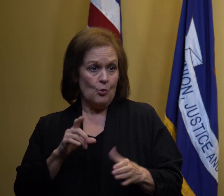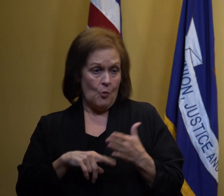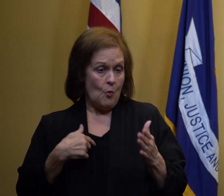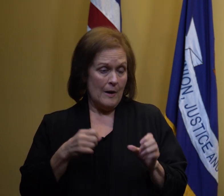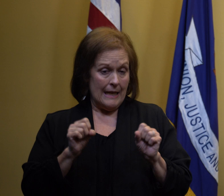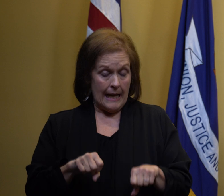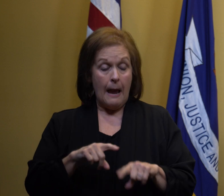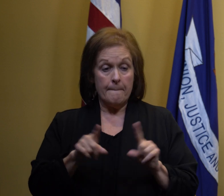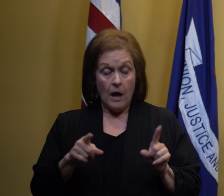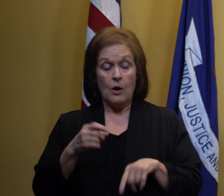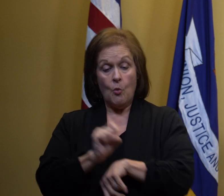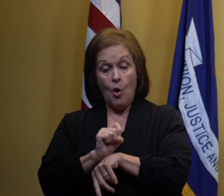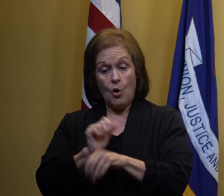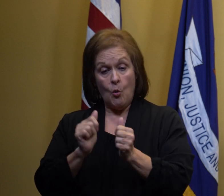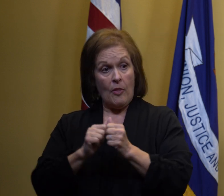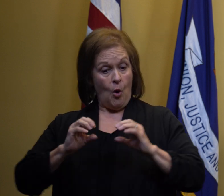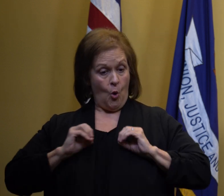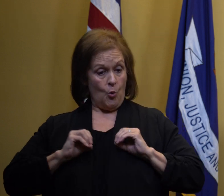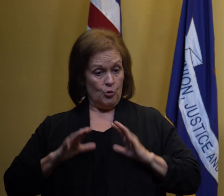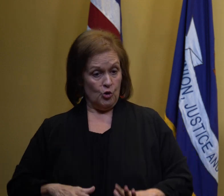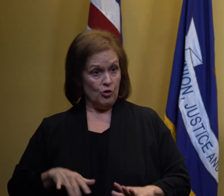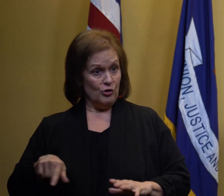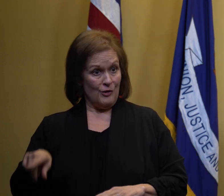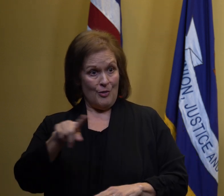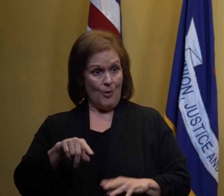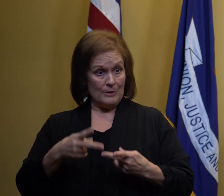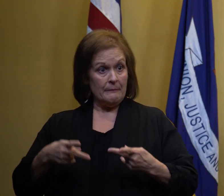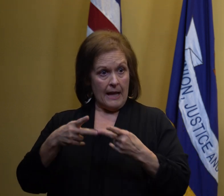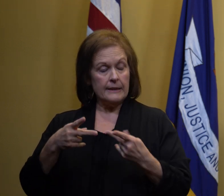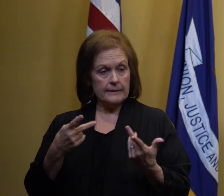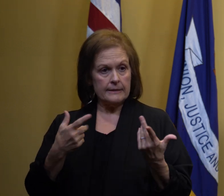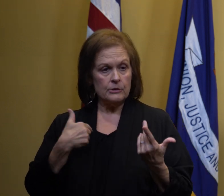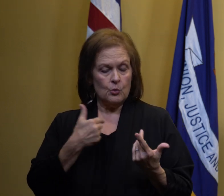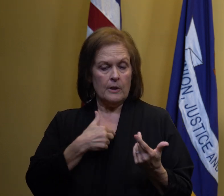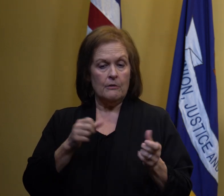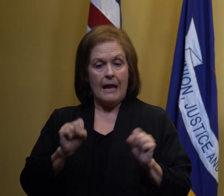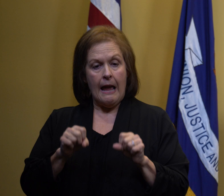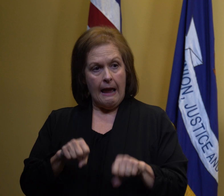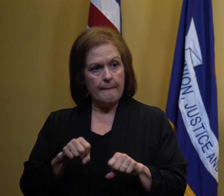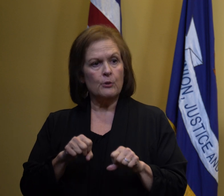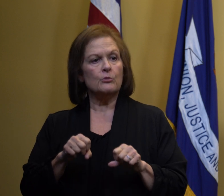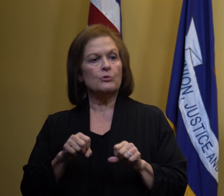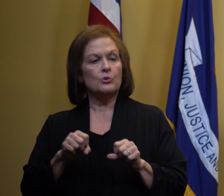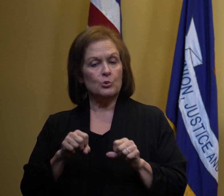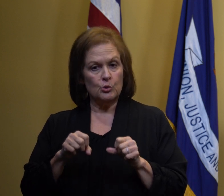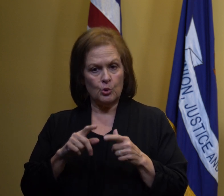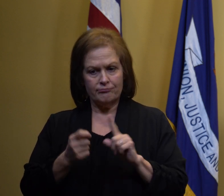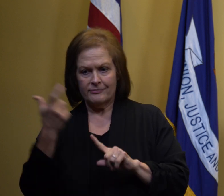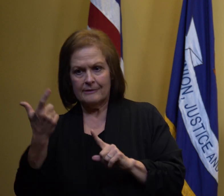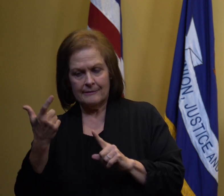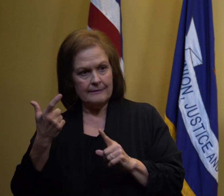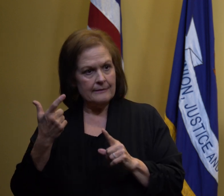say, working with the ownership, it matters. We were able to take some off the list because